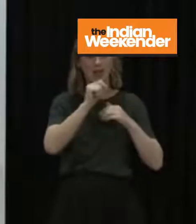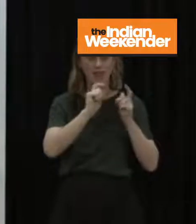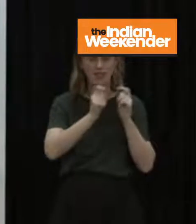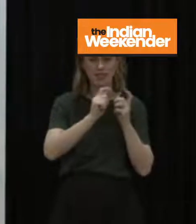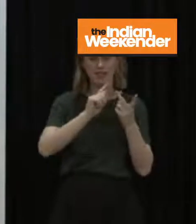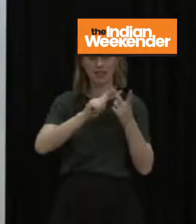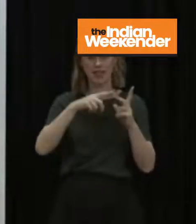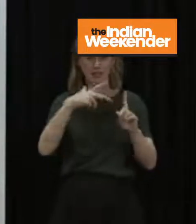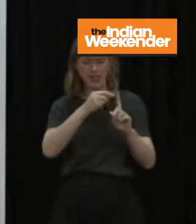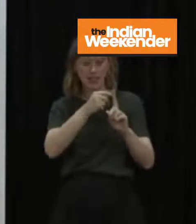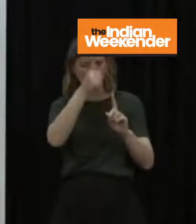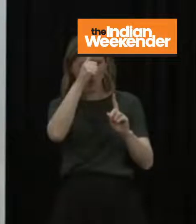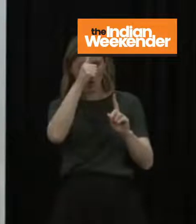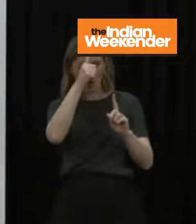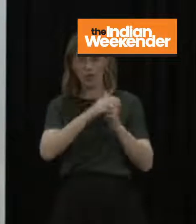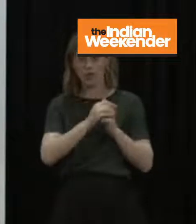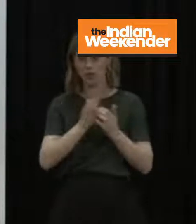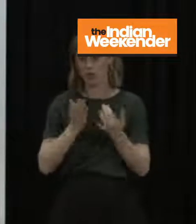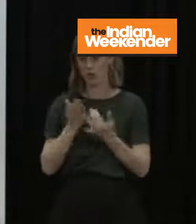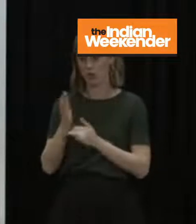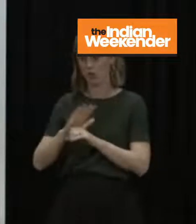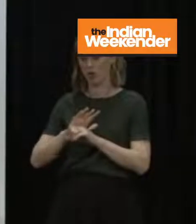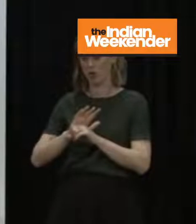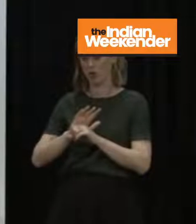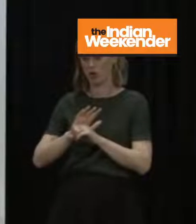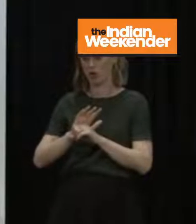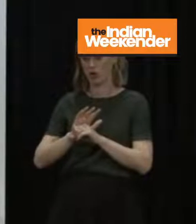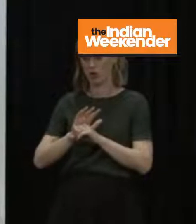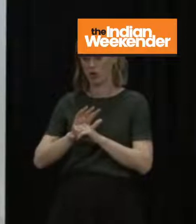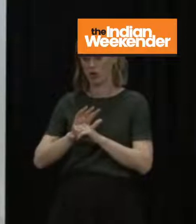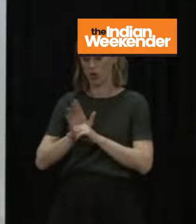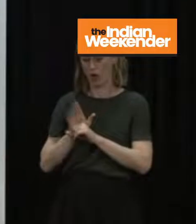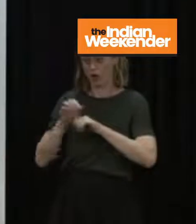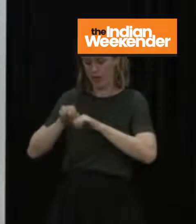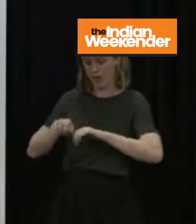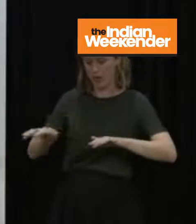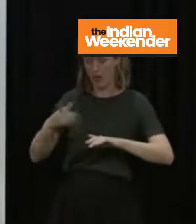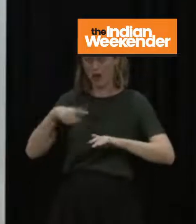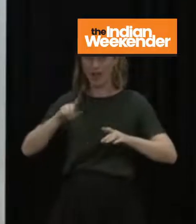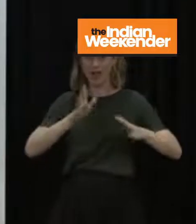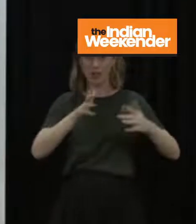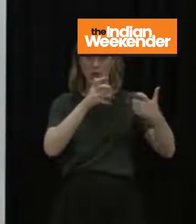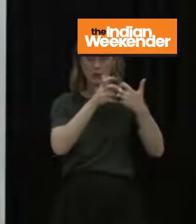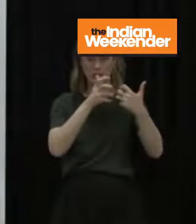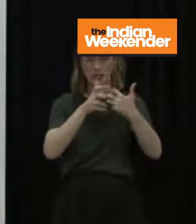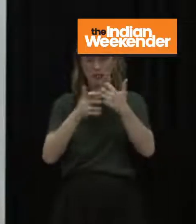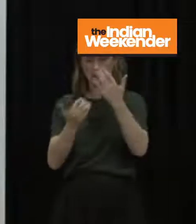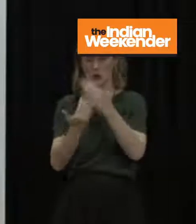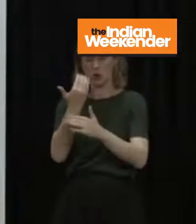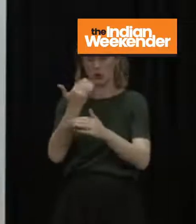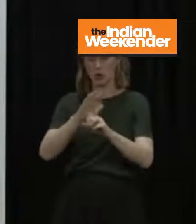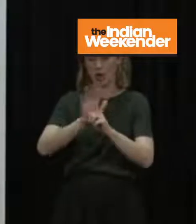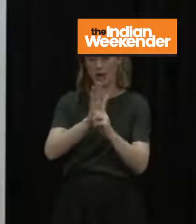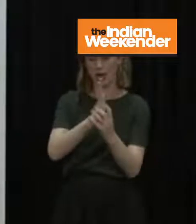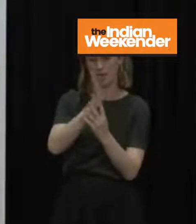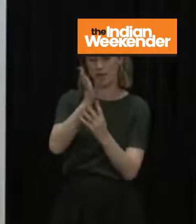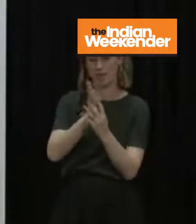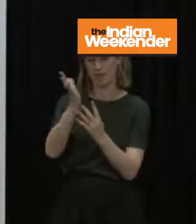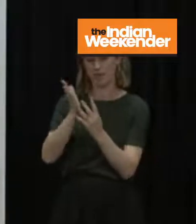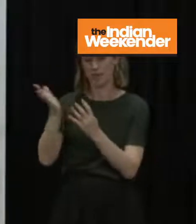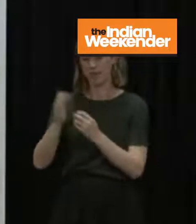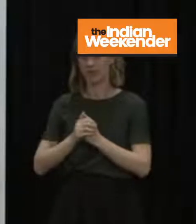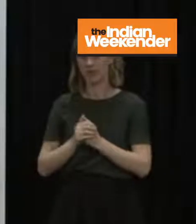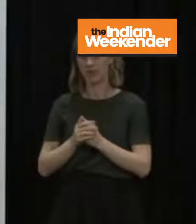we have had to, throughout this pandemic, constantly evolve to the new mutations of the virus. The core elements of our